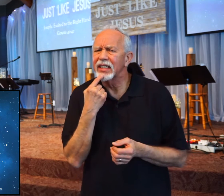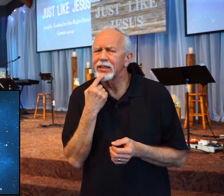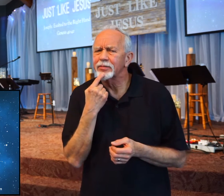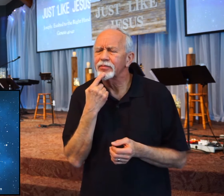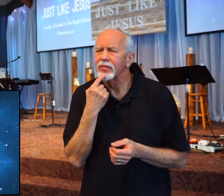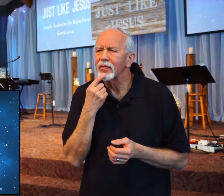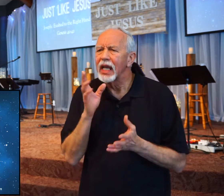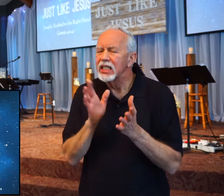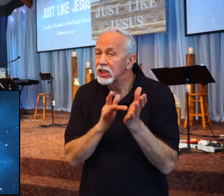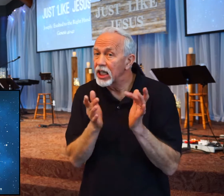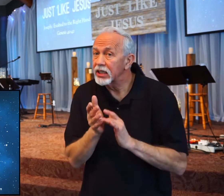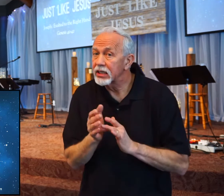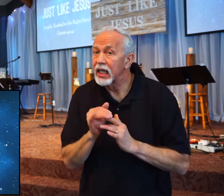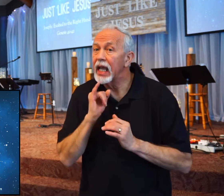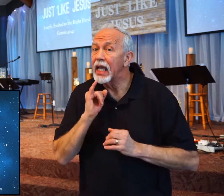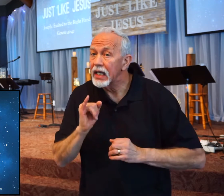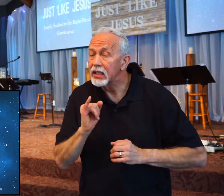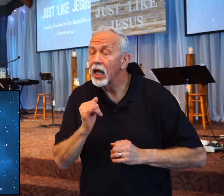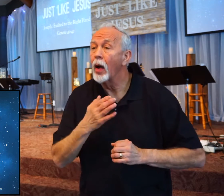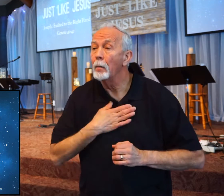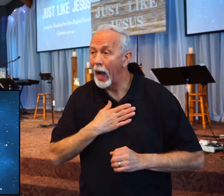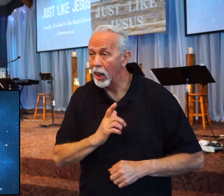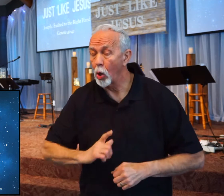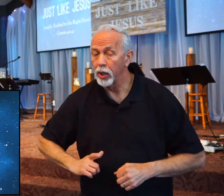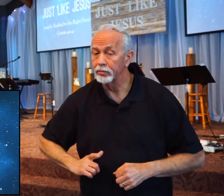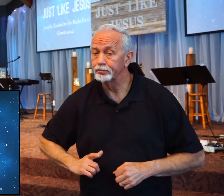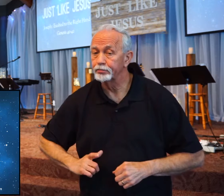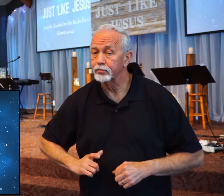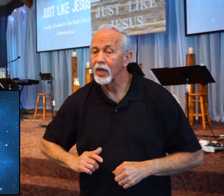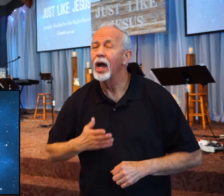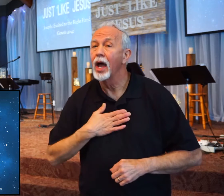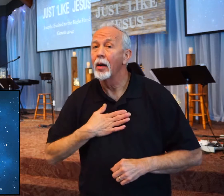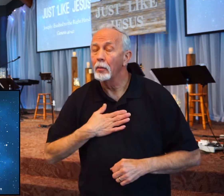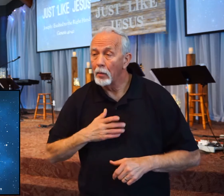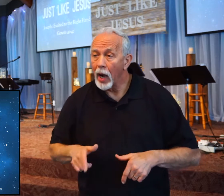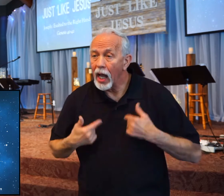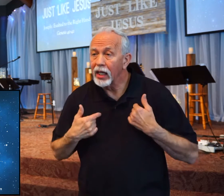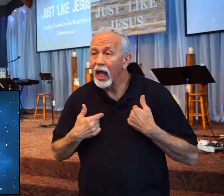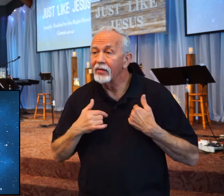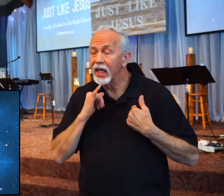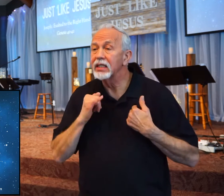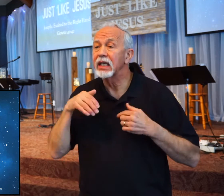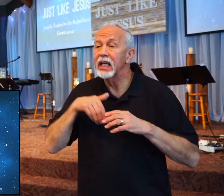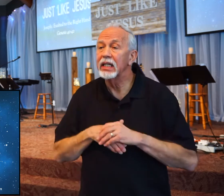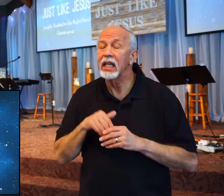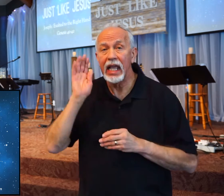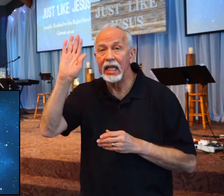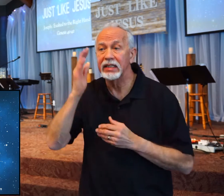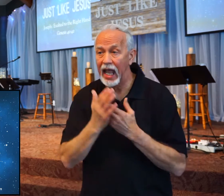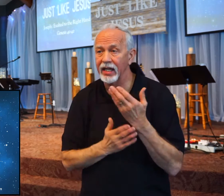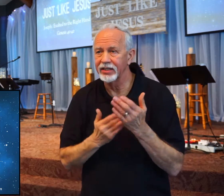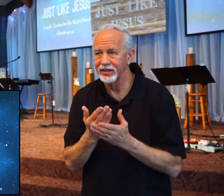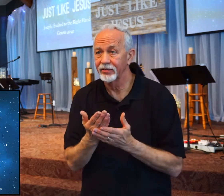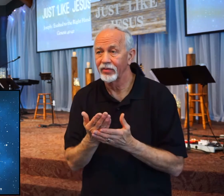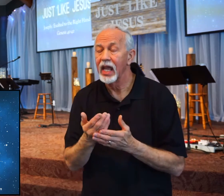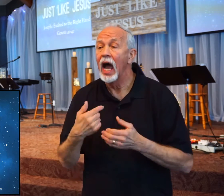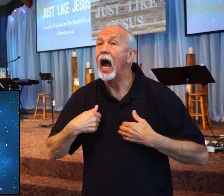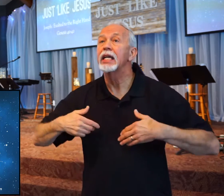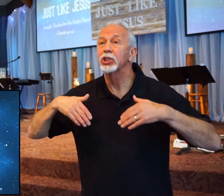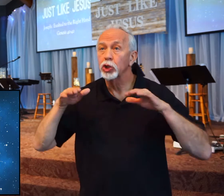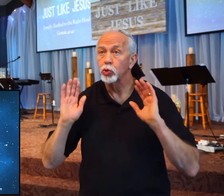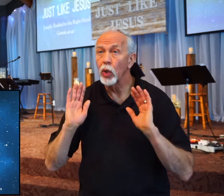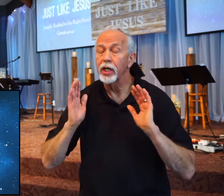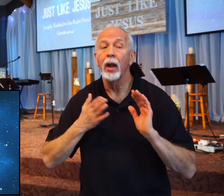listen, Jesus is my Lord. My life is in his hands. I have